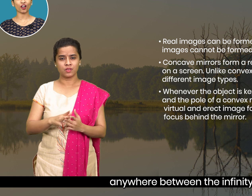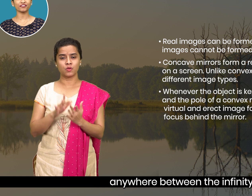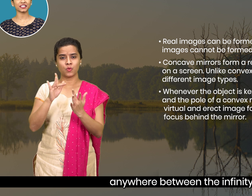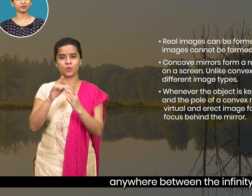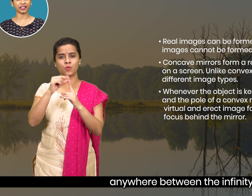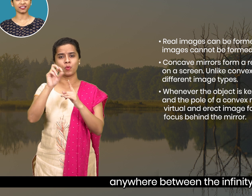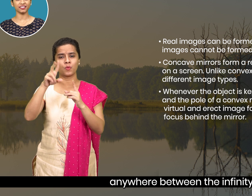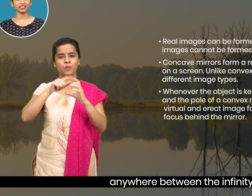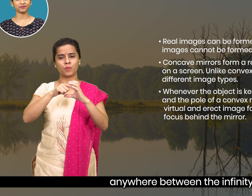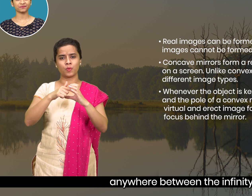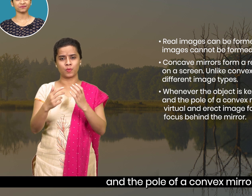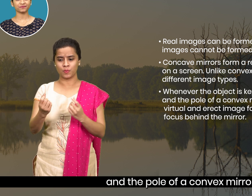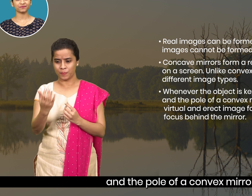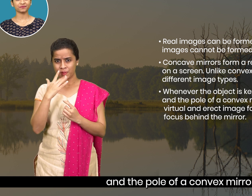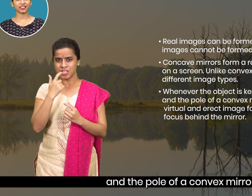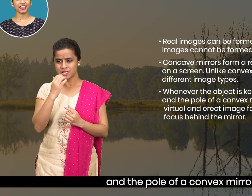a convex mirror,